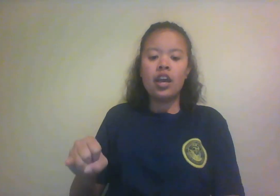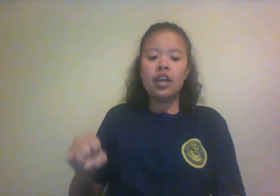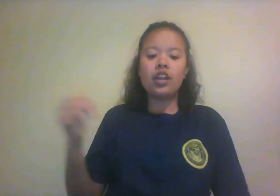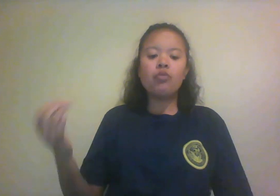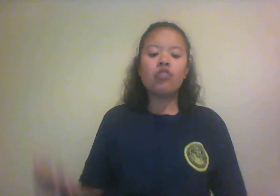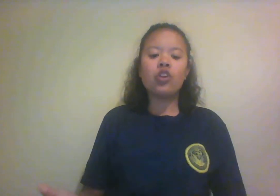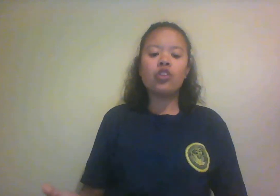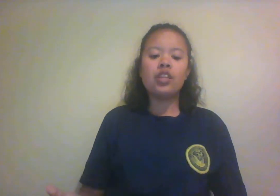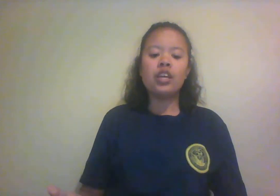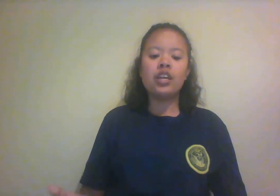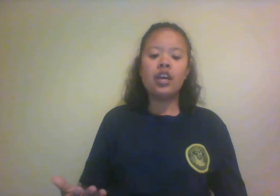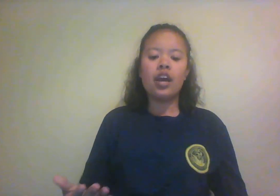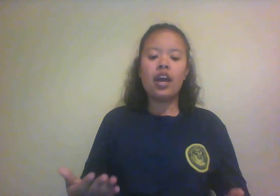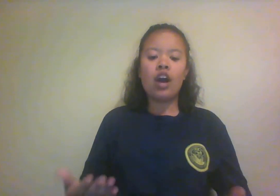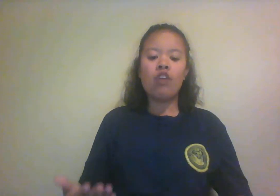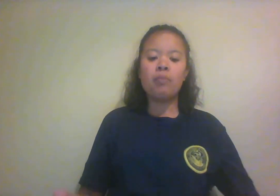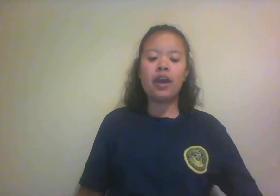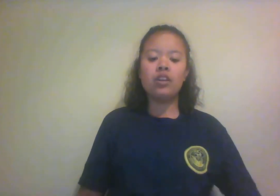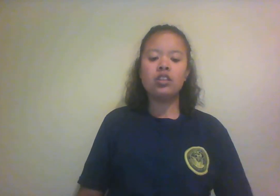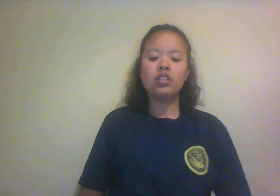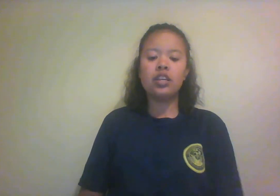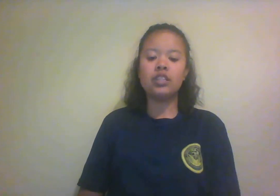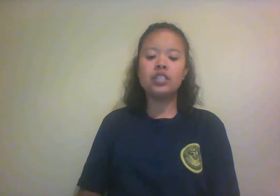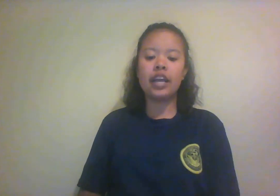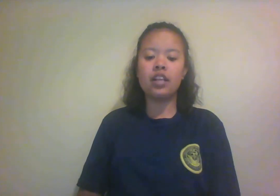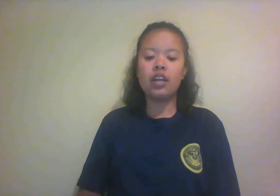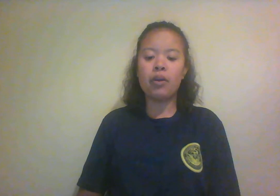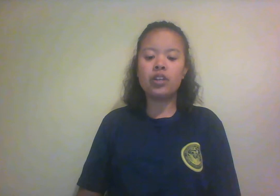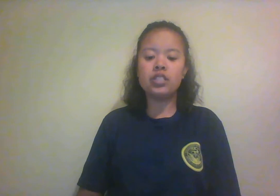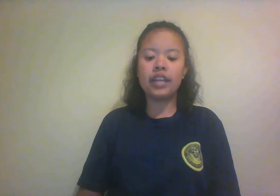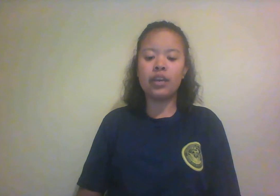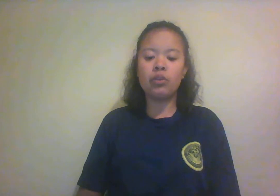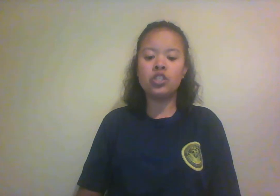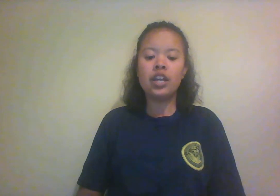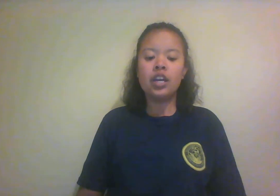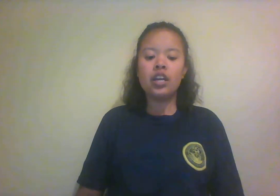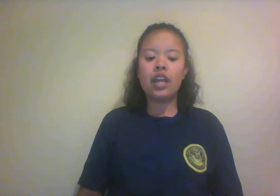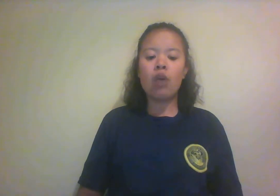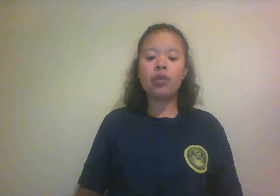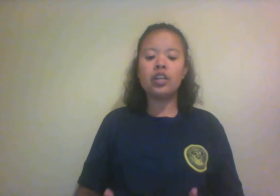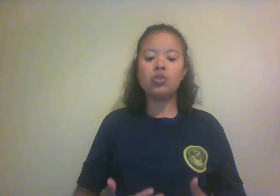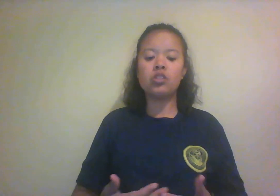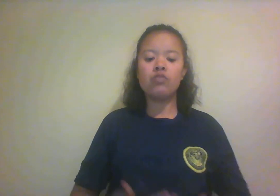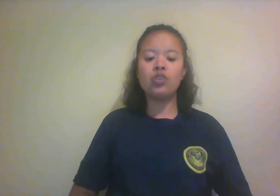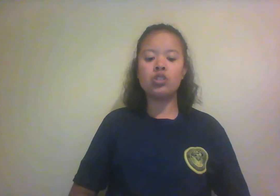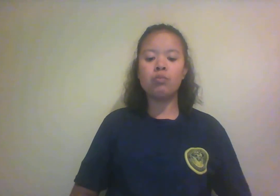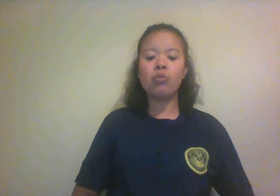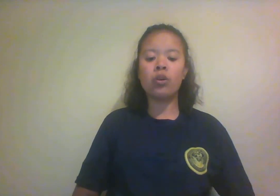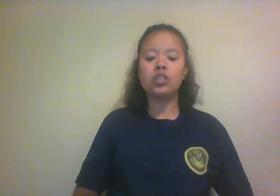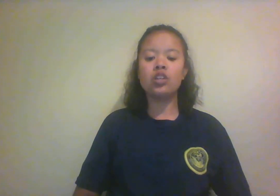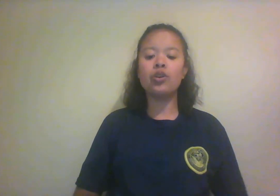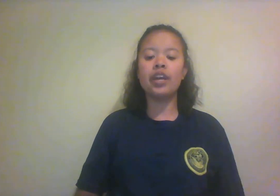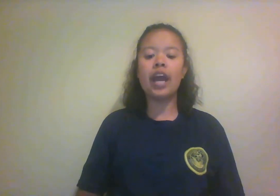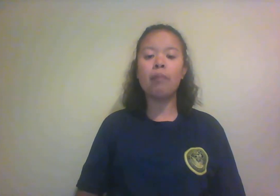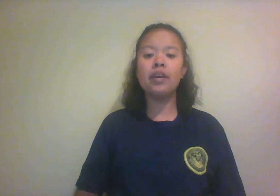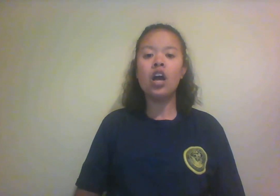Now that we've learned the alphabet in American Sign Language, now we're going to do a few simple words, including happy,